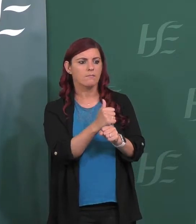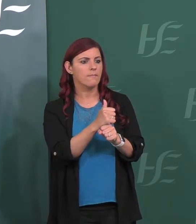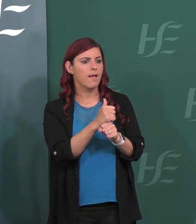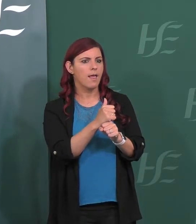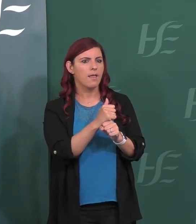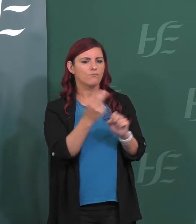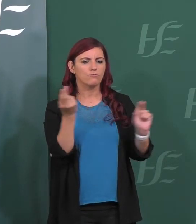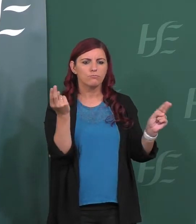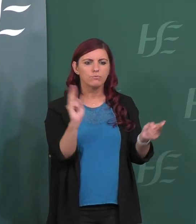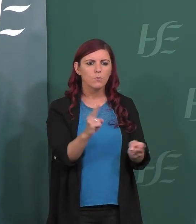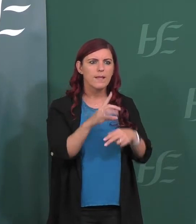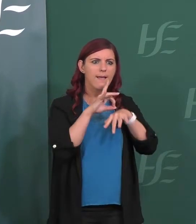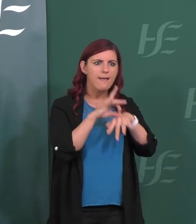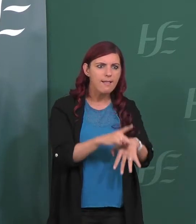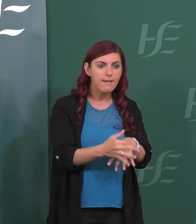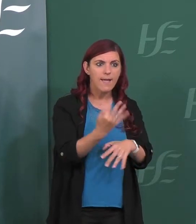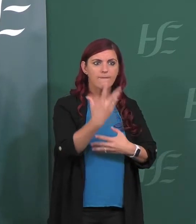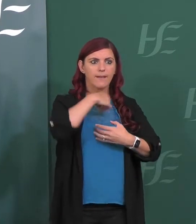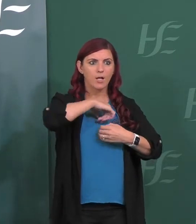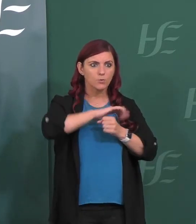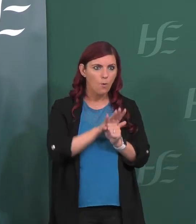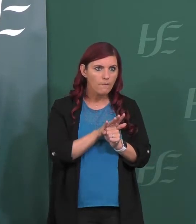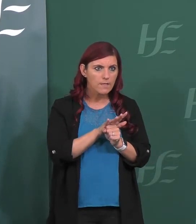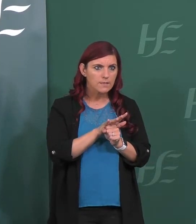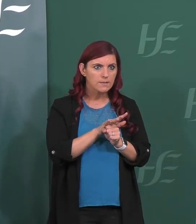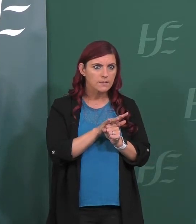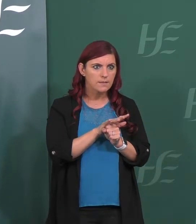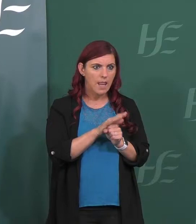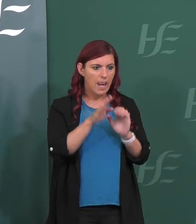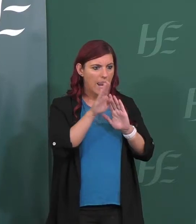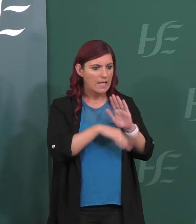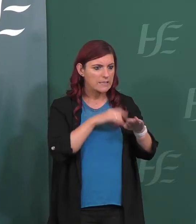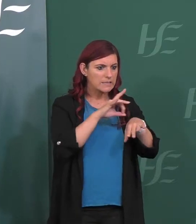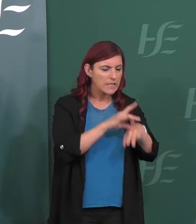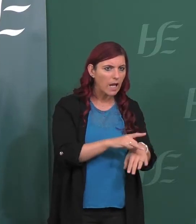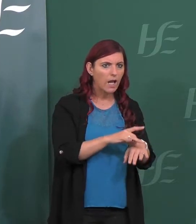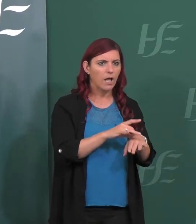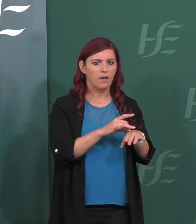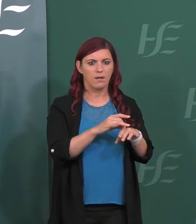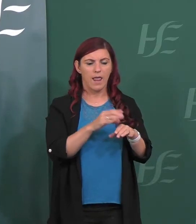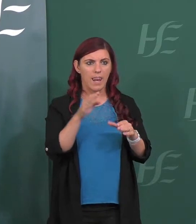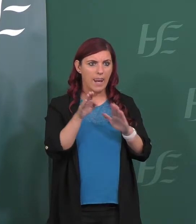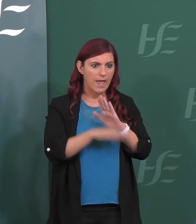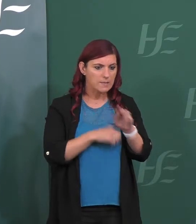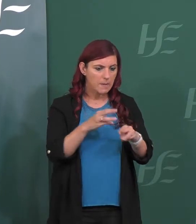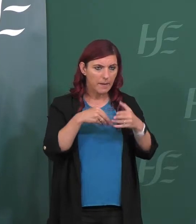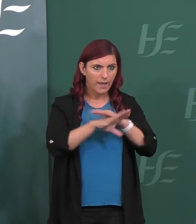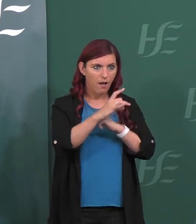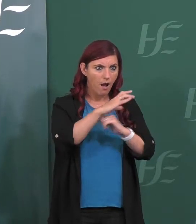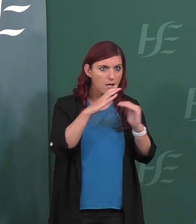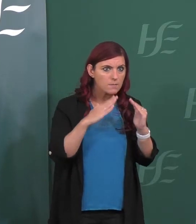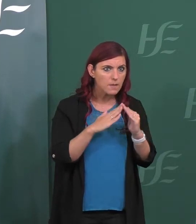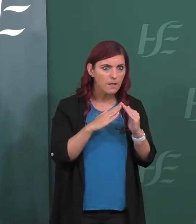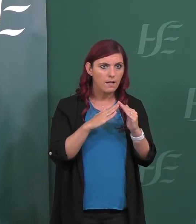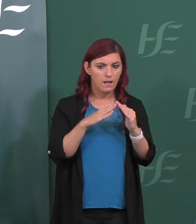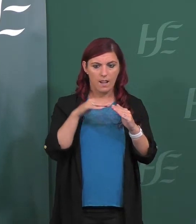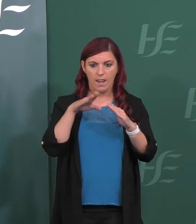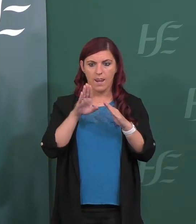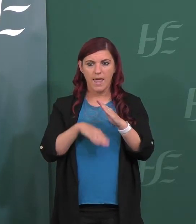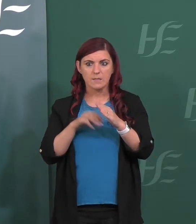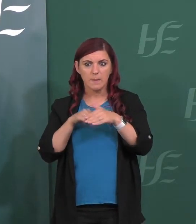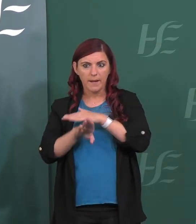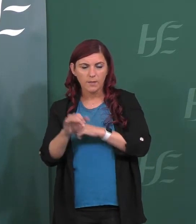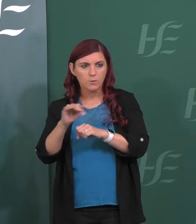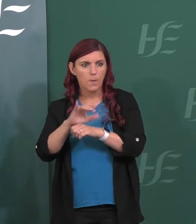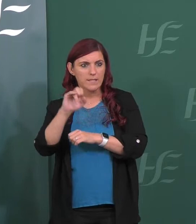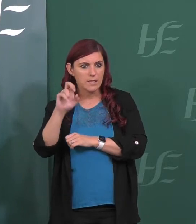illness, reduced hospitalizations coming through, reduced ICU admissions, and indeed reduced mortality. And